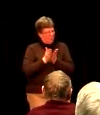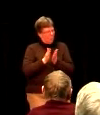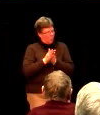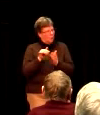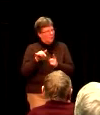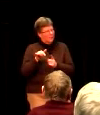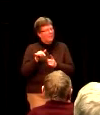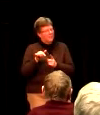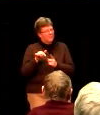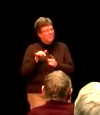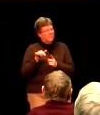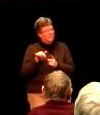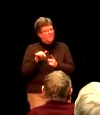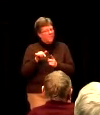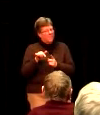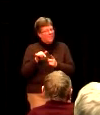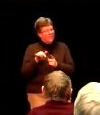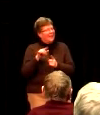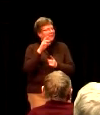Storm King,